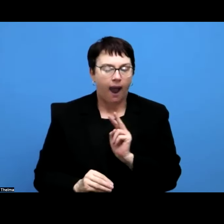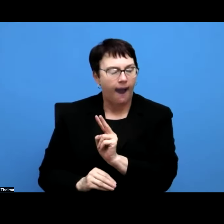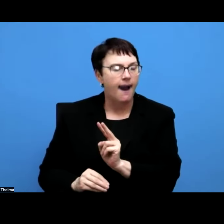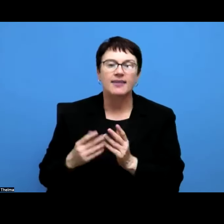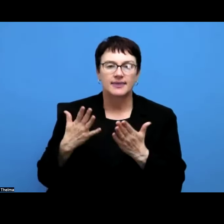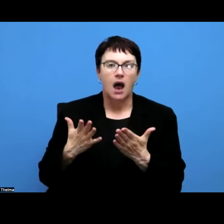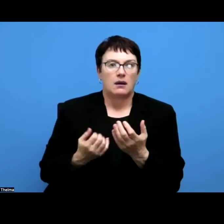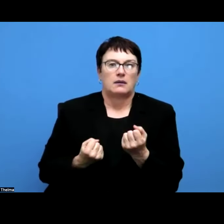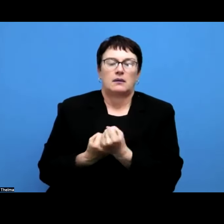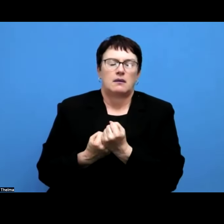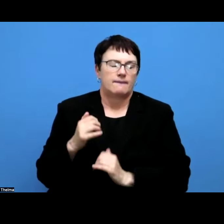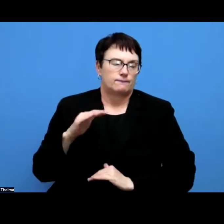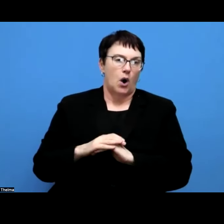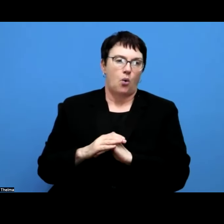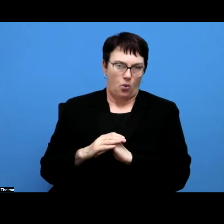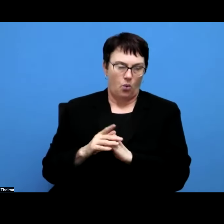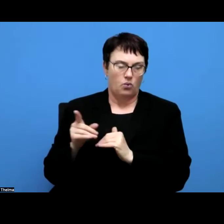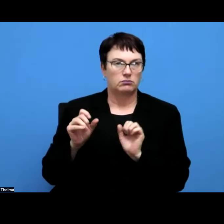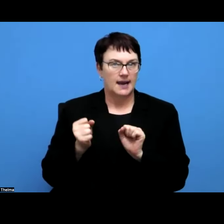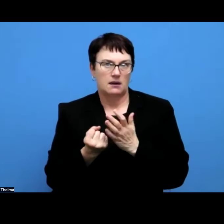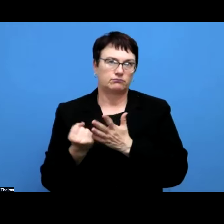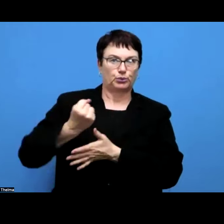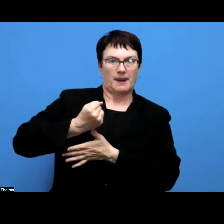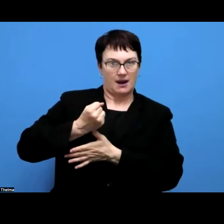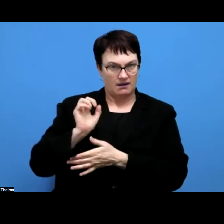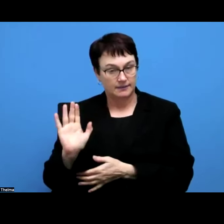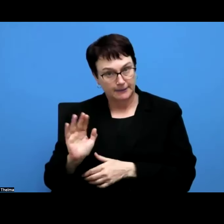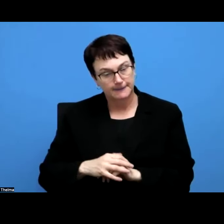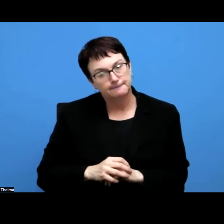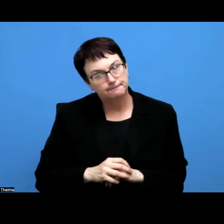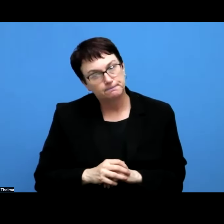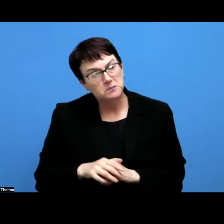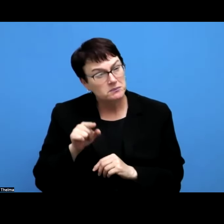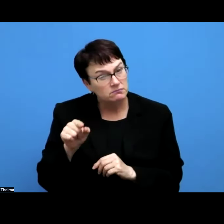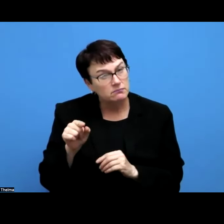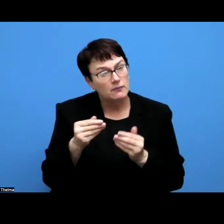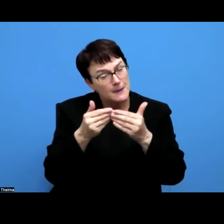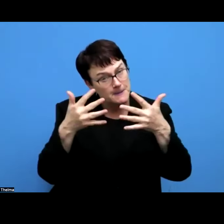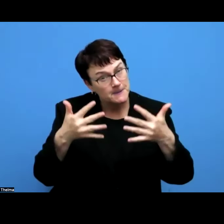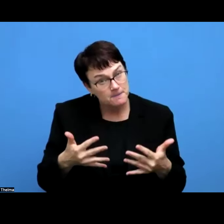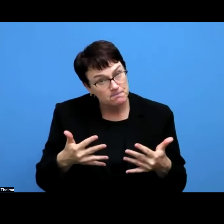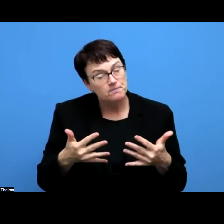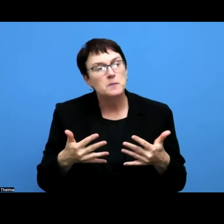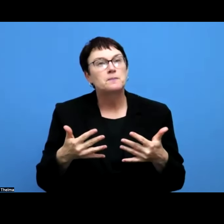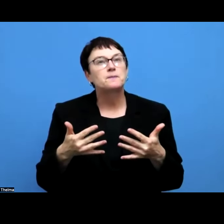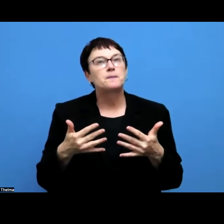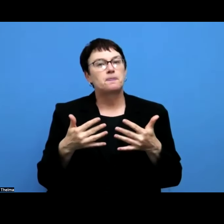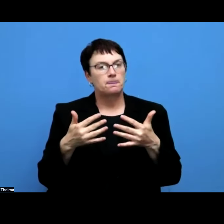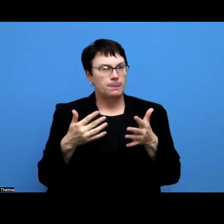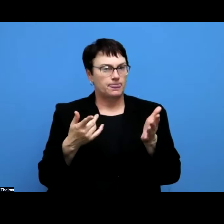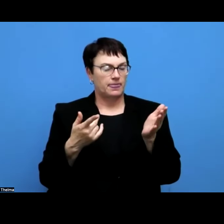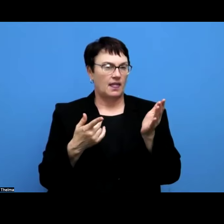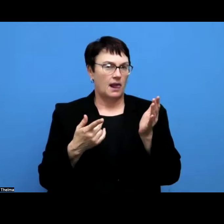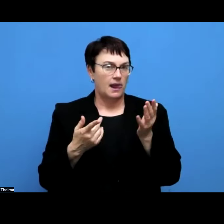this system, of course, we have removed the one contributor per